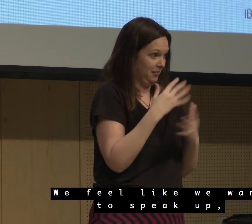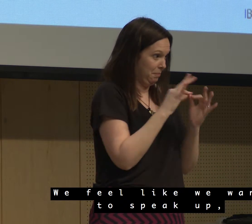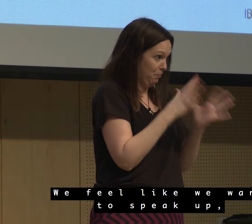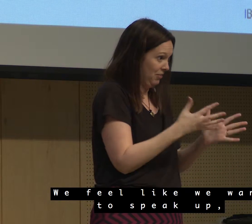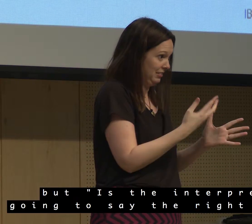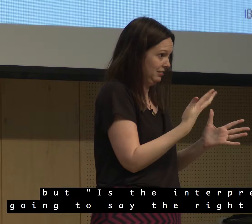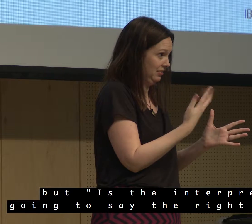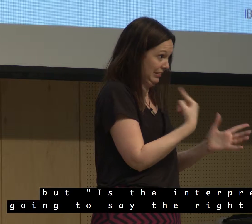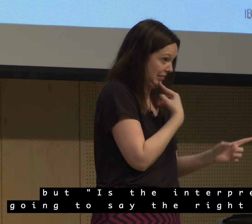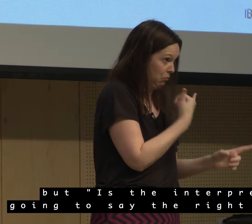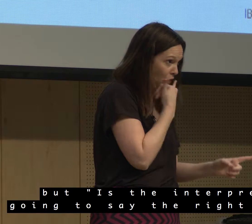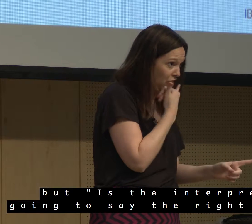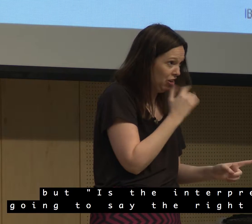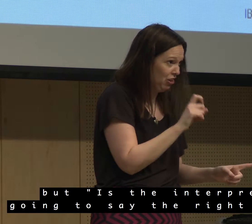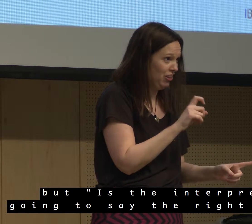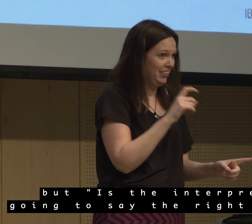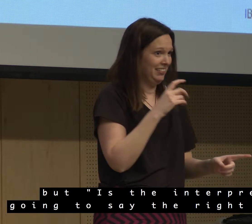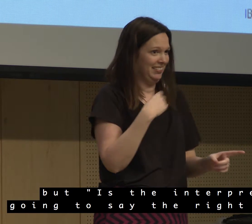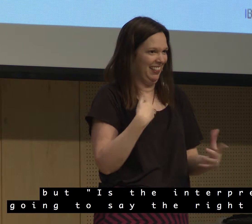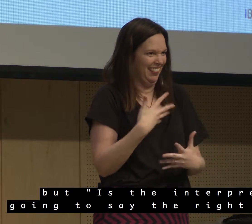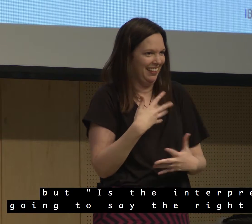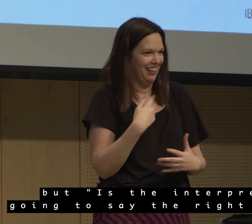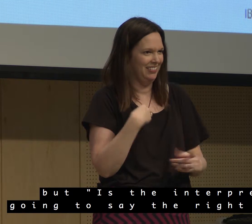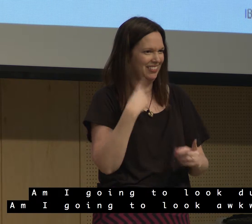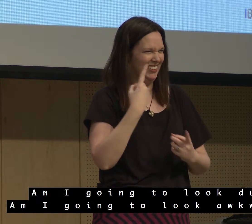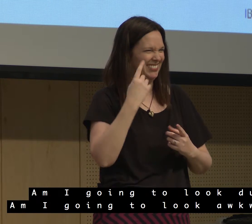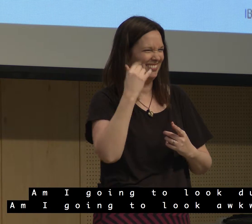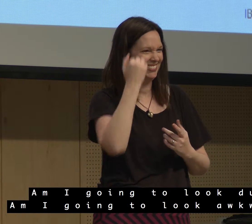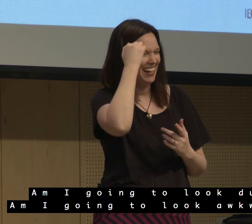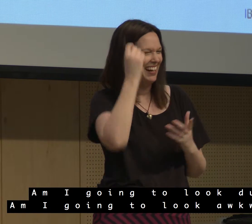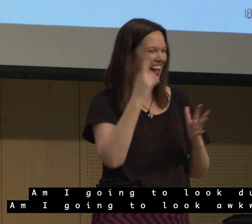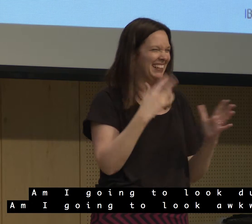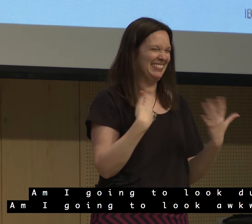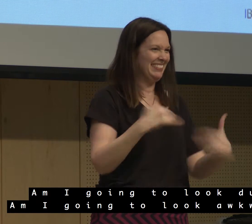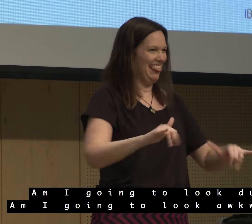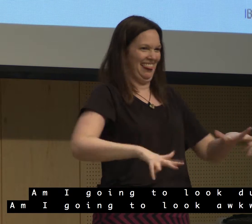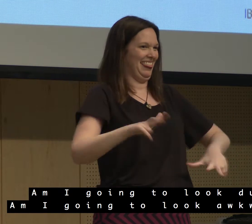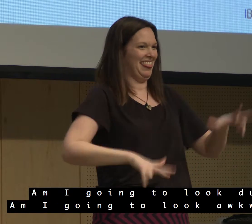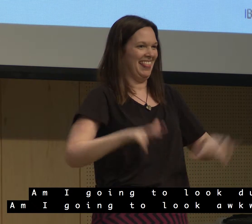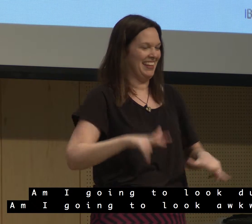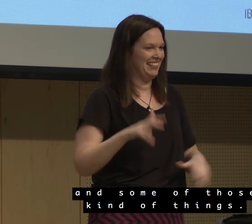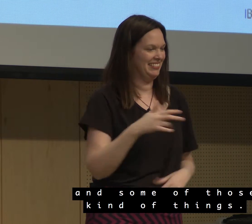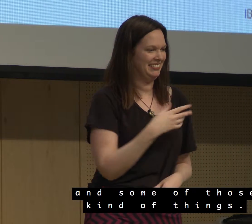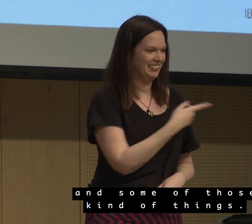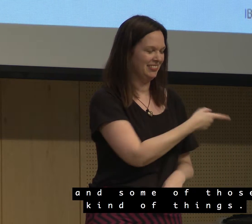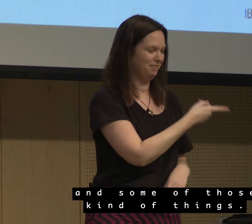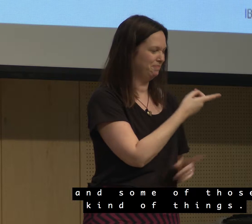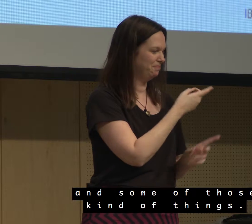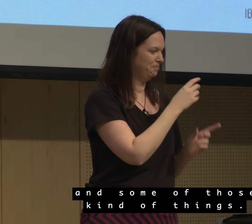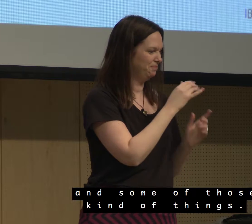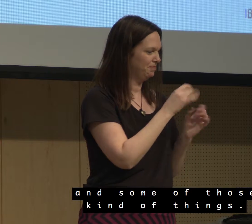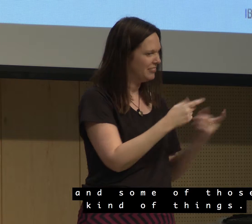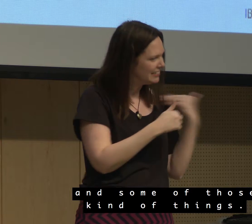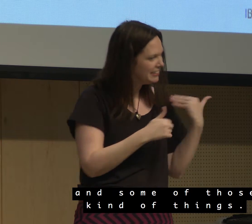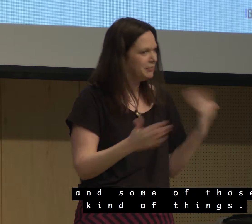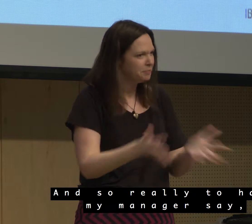up, but is the interpreter going to say the right thing? Am I going to look dumb? Am I going to look awkward? And some of those kind of things. And